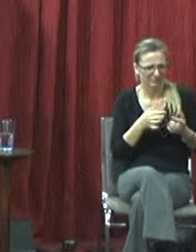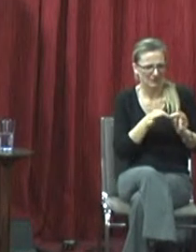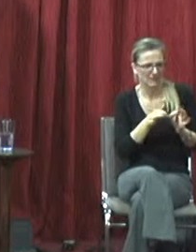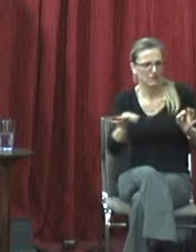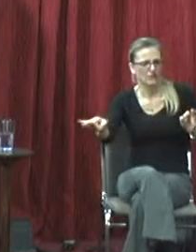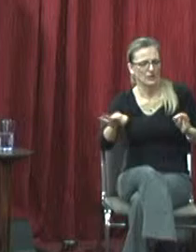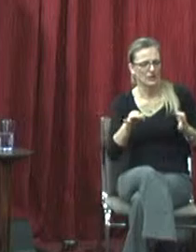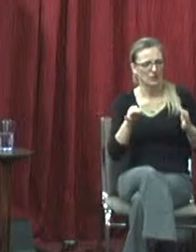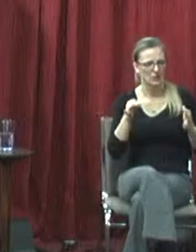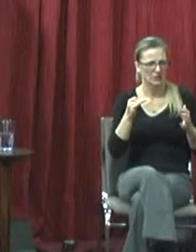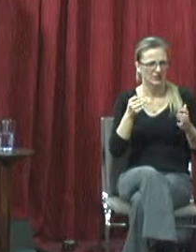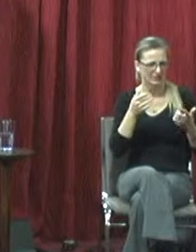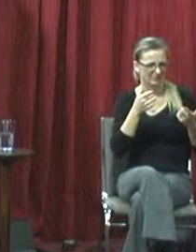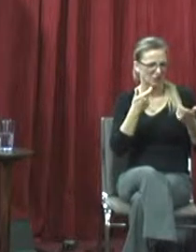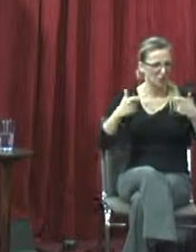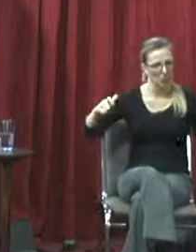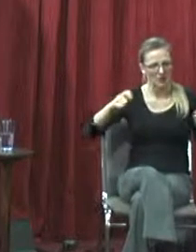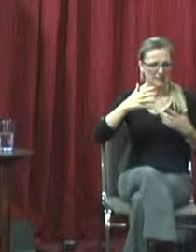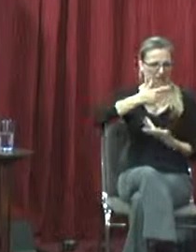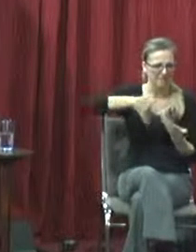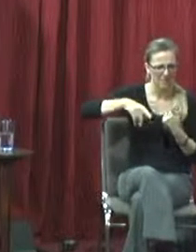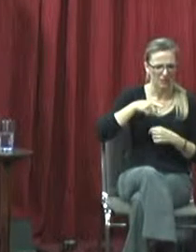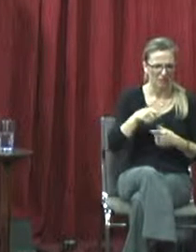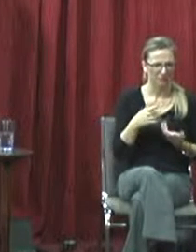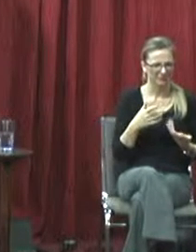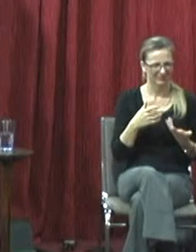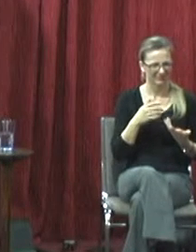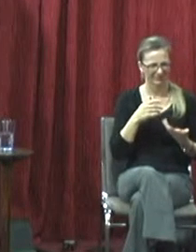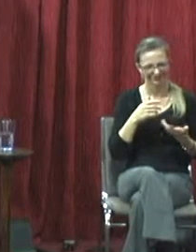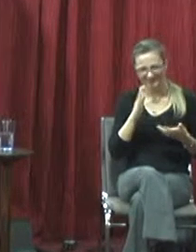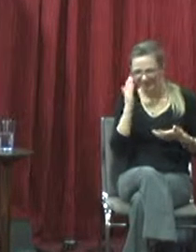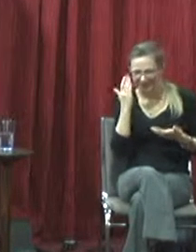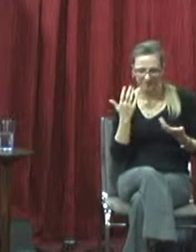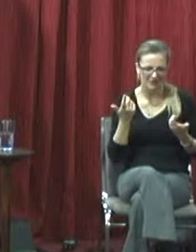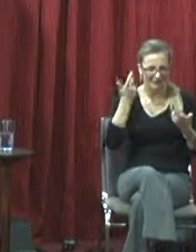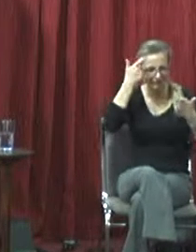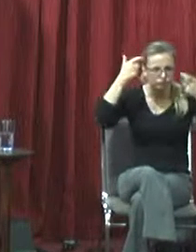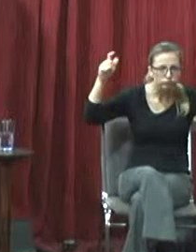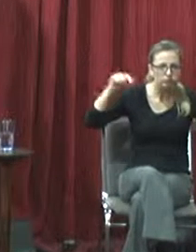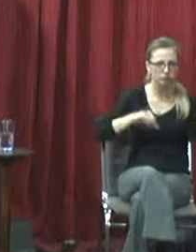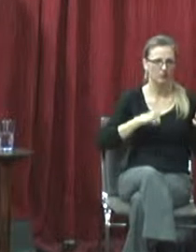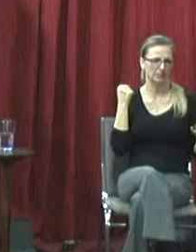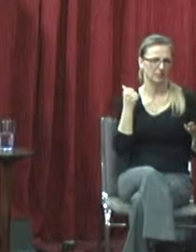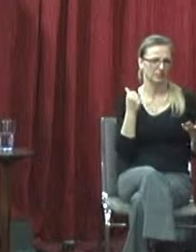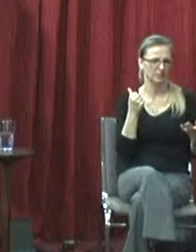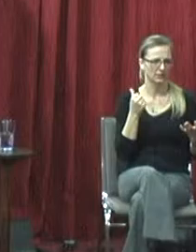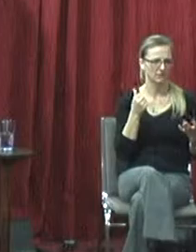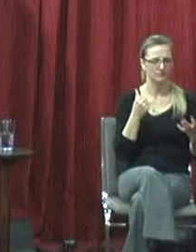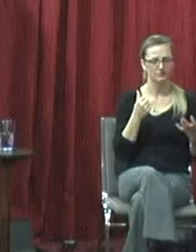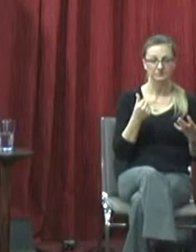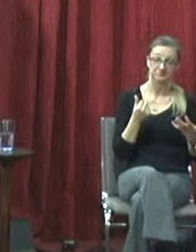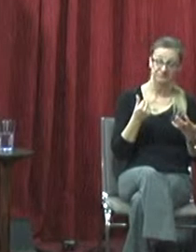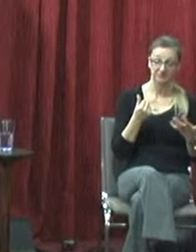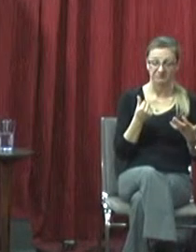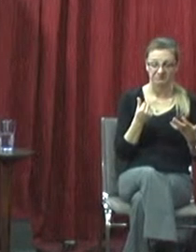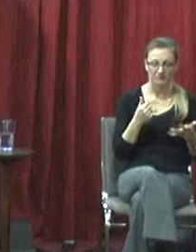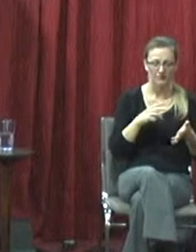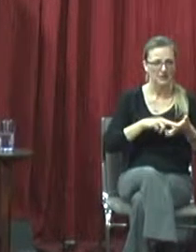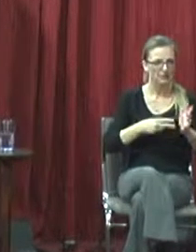doesn't that seem like you're egotistical and conceited and prideful? Well, no, it means to be the best